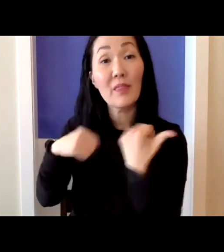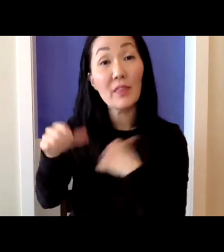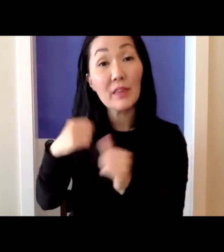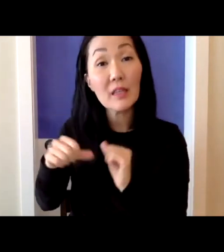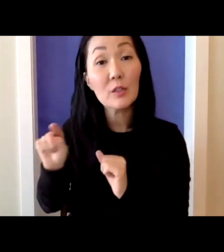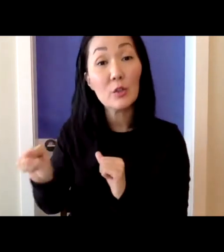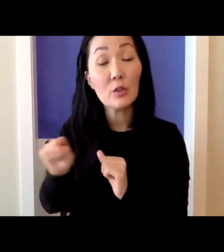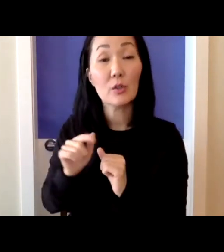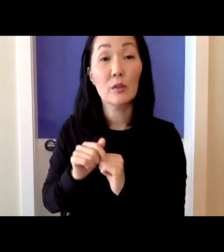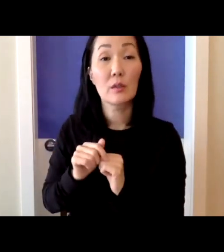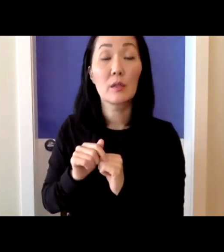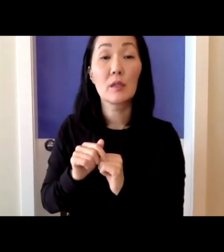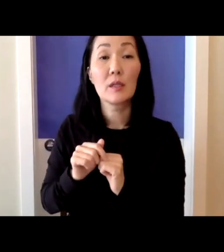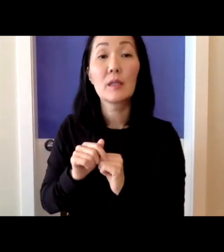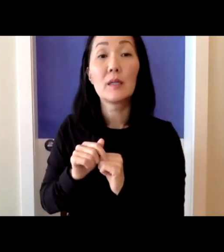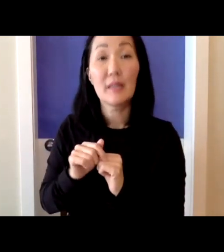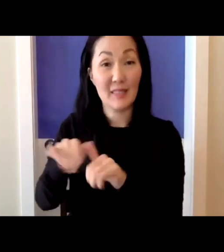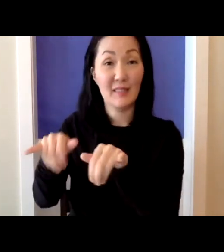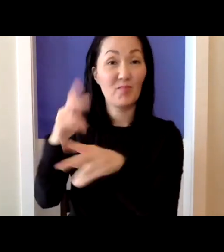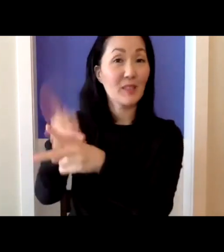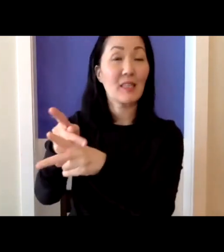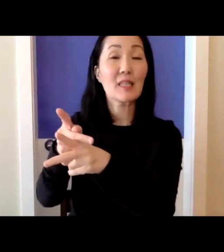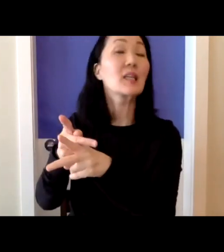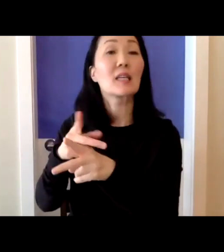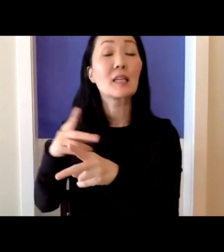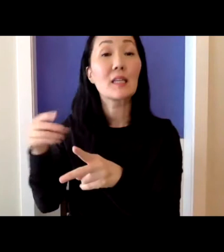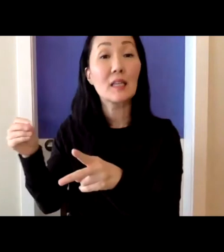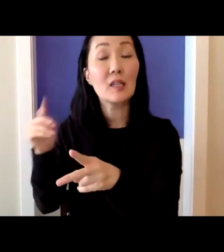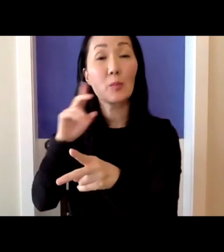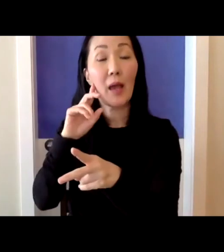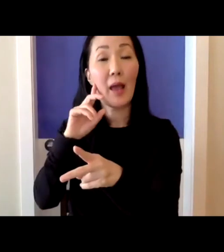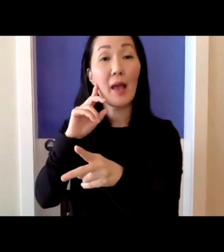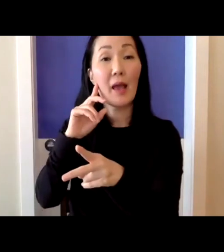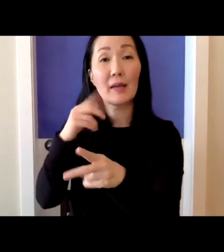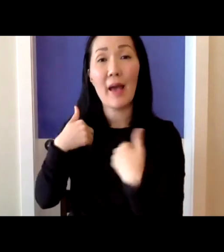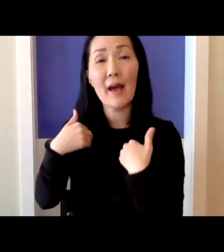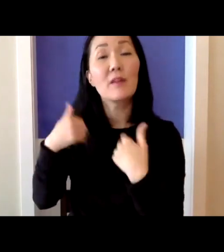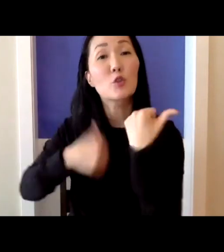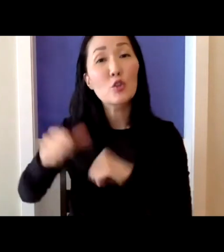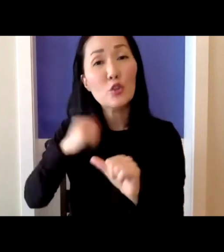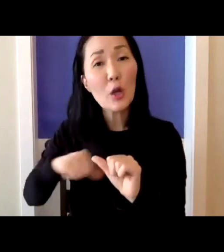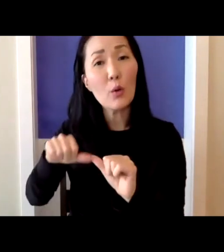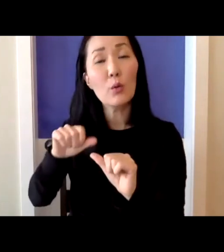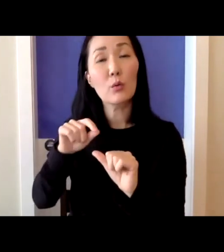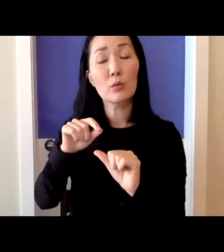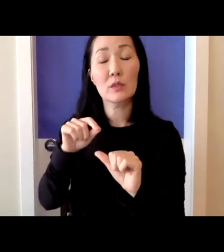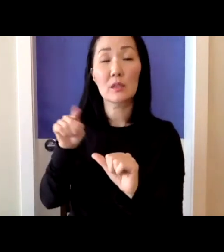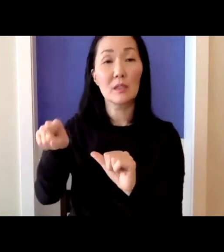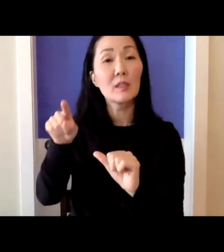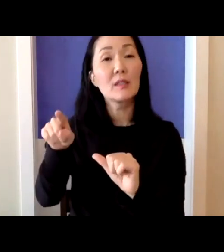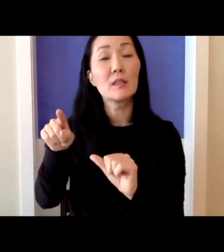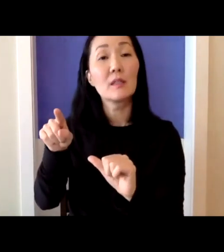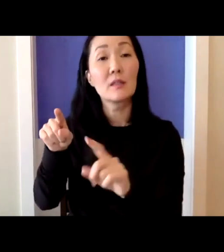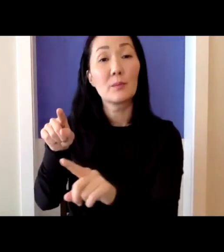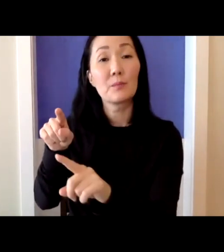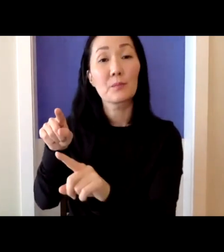re-emphasize the stature of its box office on Granville Street. Many people who don't know it does exist as an entrance into